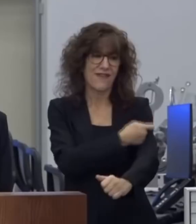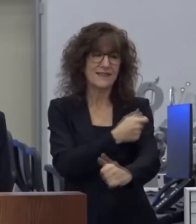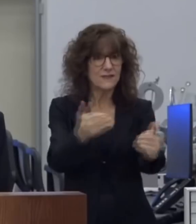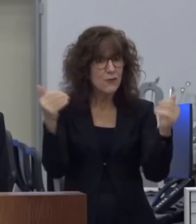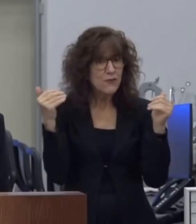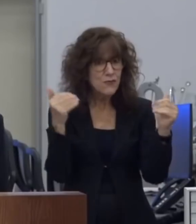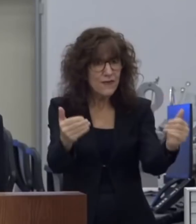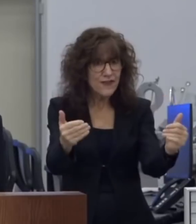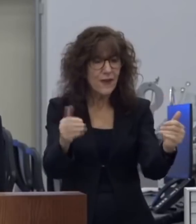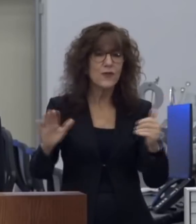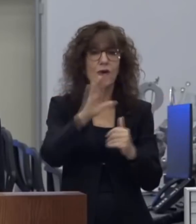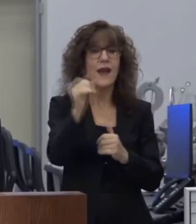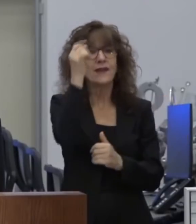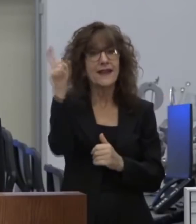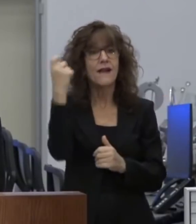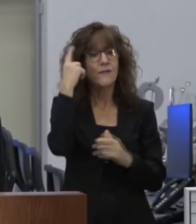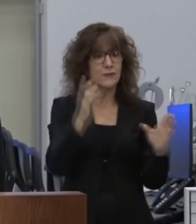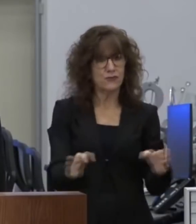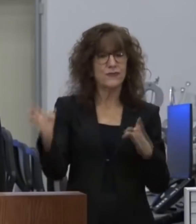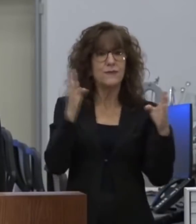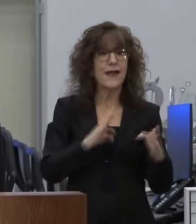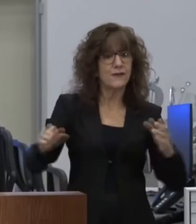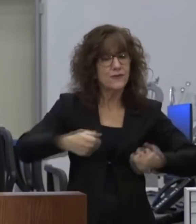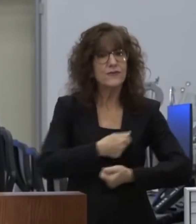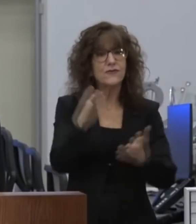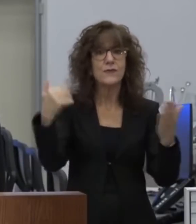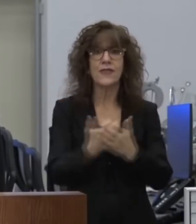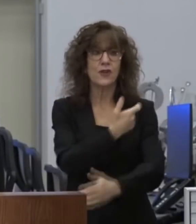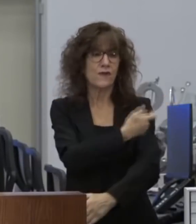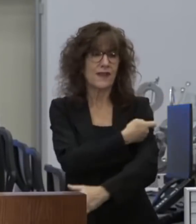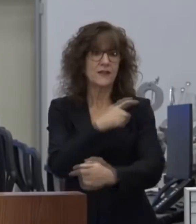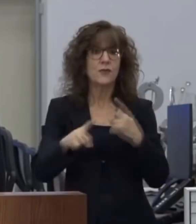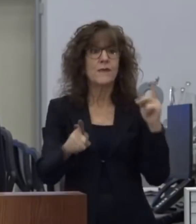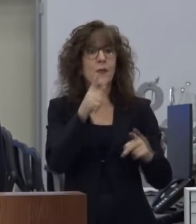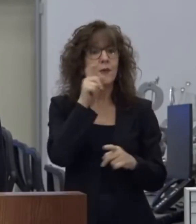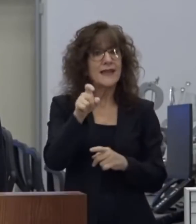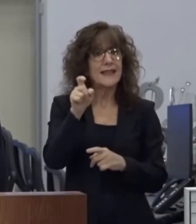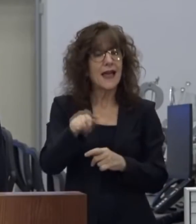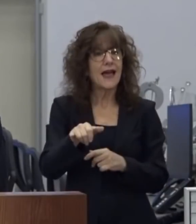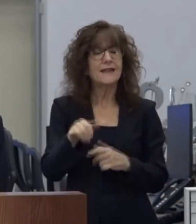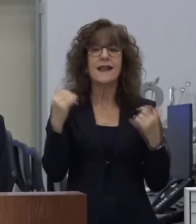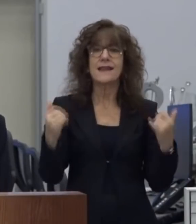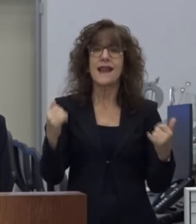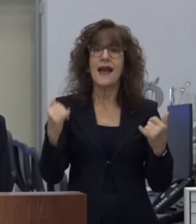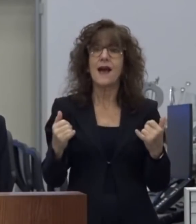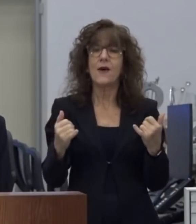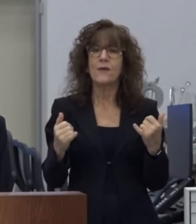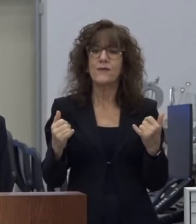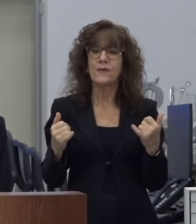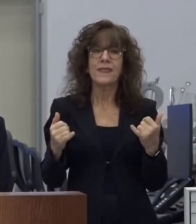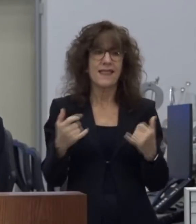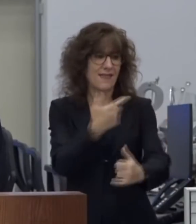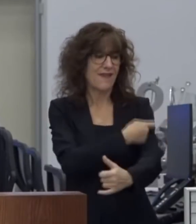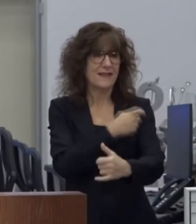forward, your county government is prepared to distribute the new vaccine to those who need it. The amount of vaccine that we will